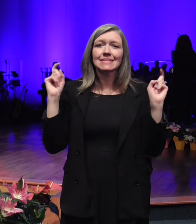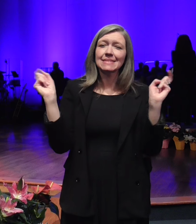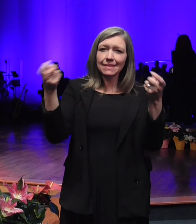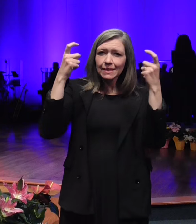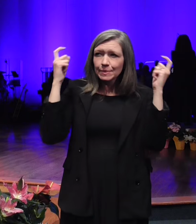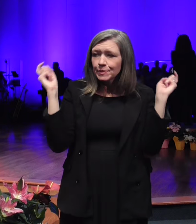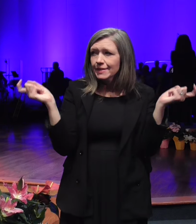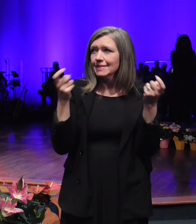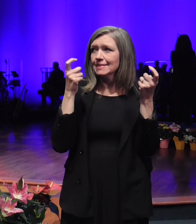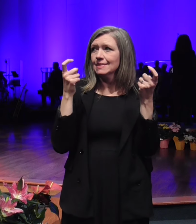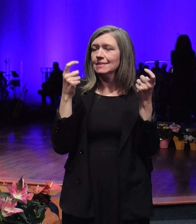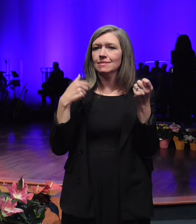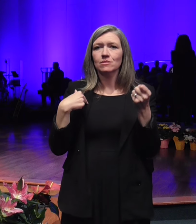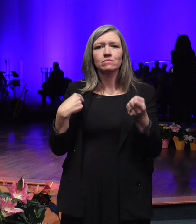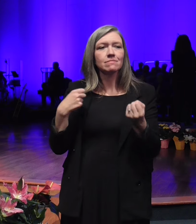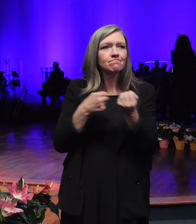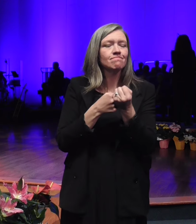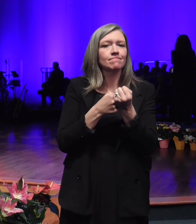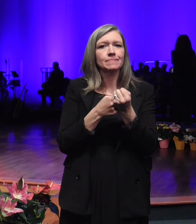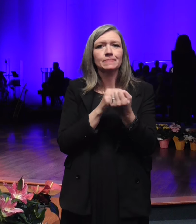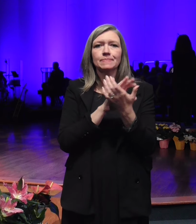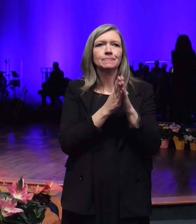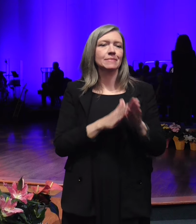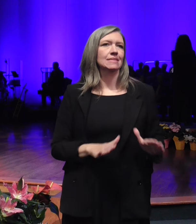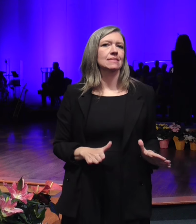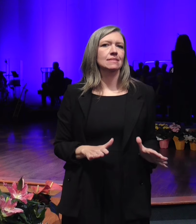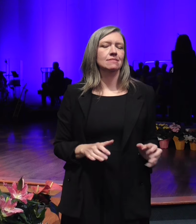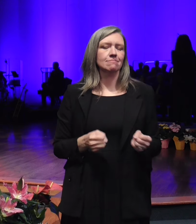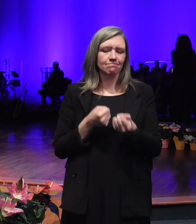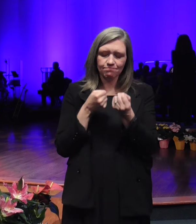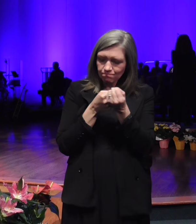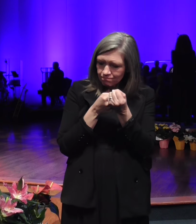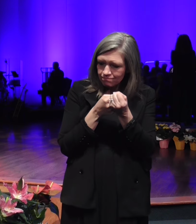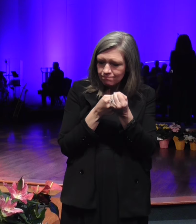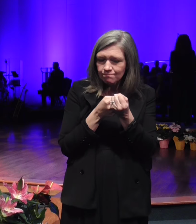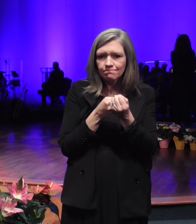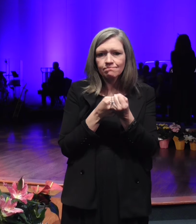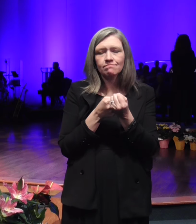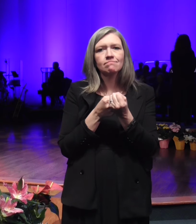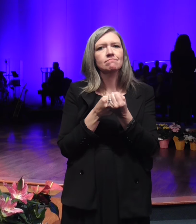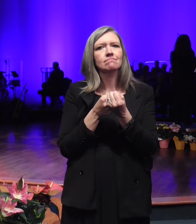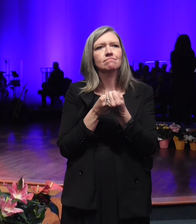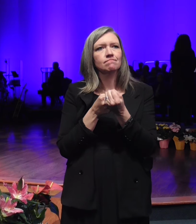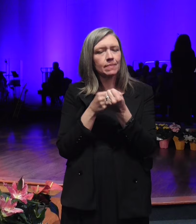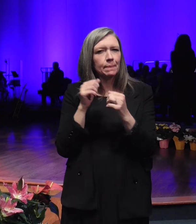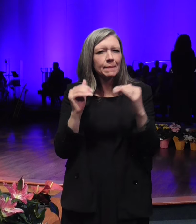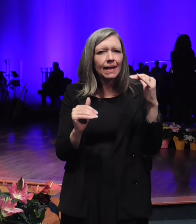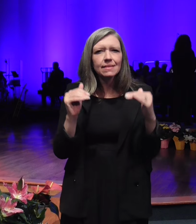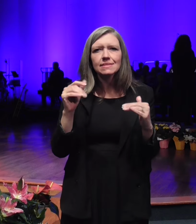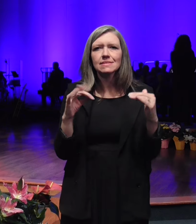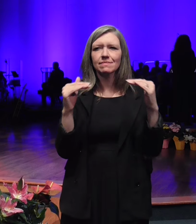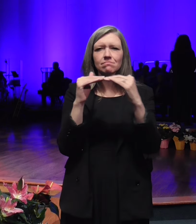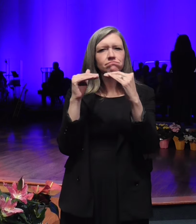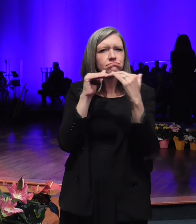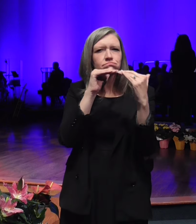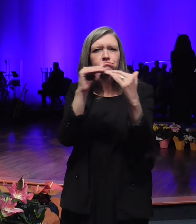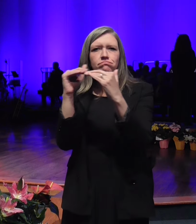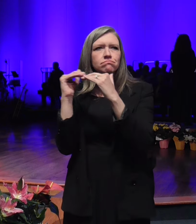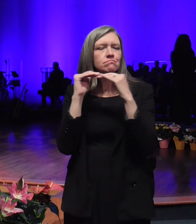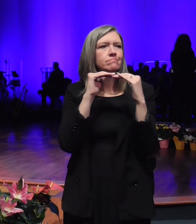stand for peace, to stand for the balance of equality, to